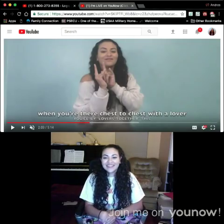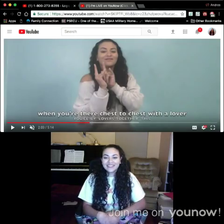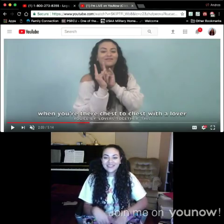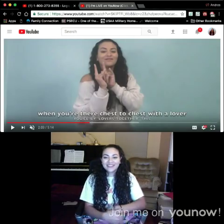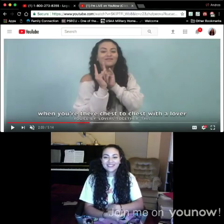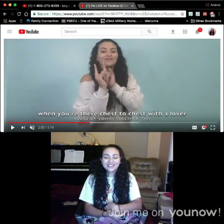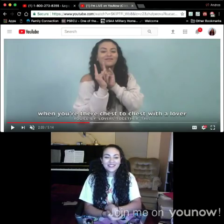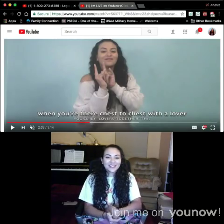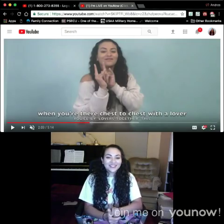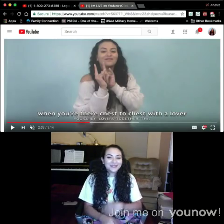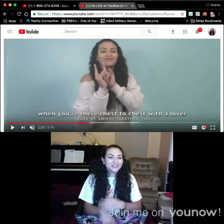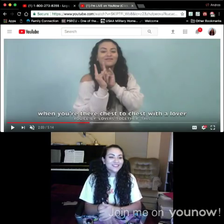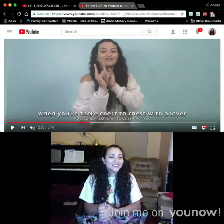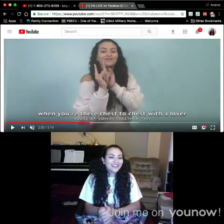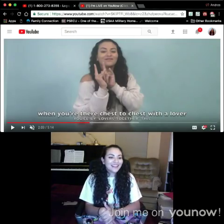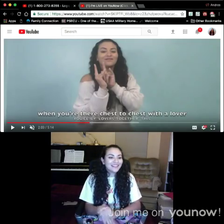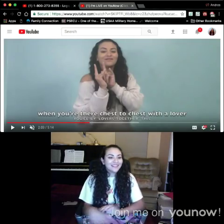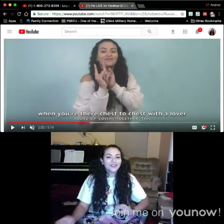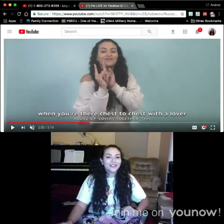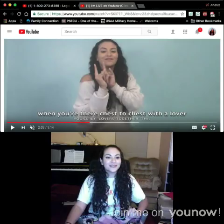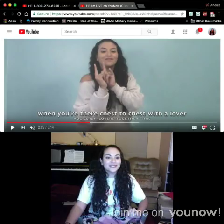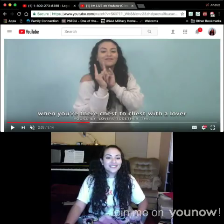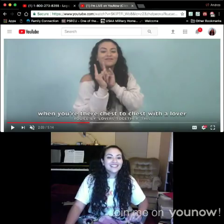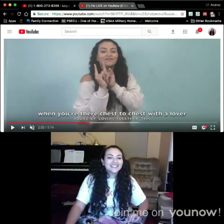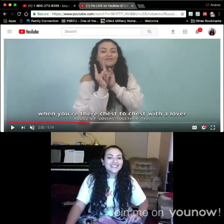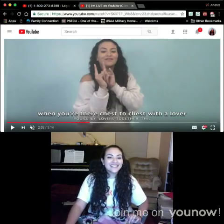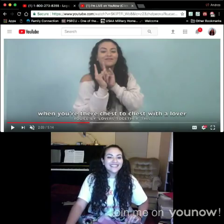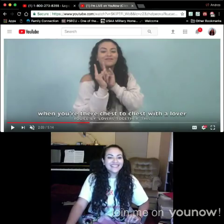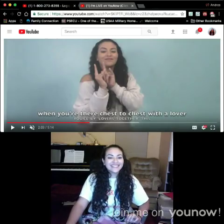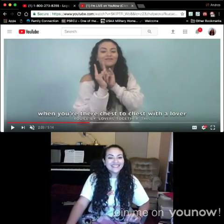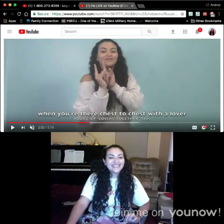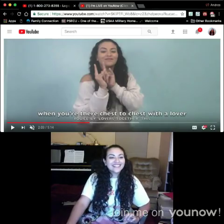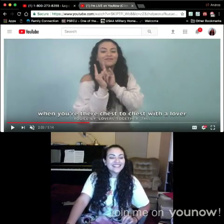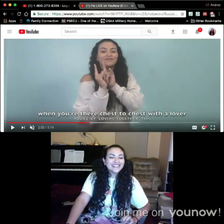I love that you guys are just all talking to each other in the chat. I think that's very cute.